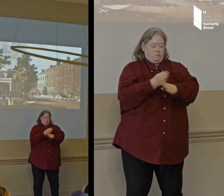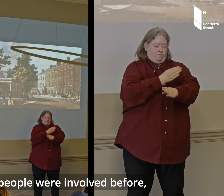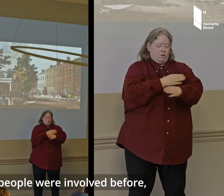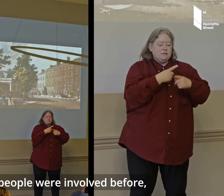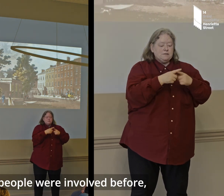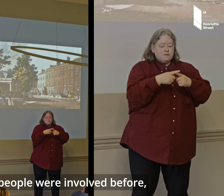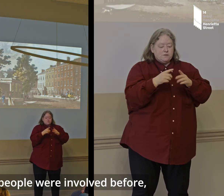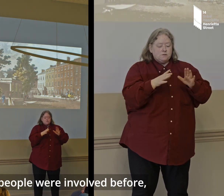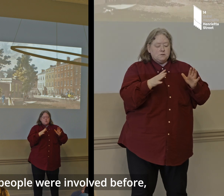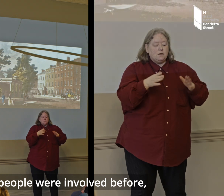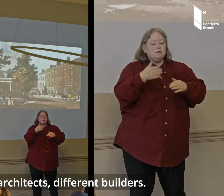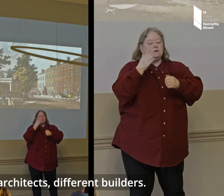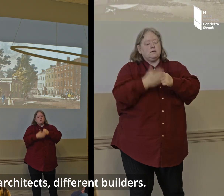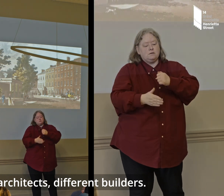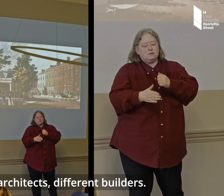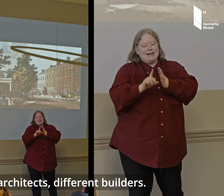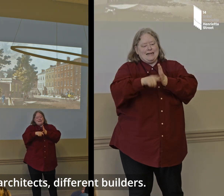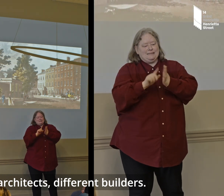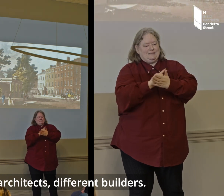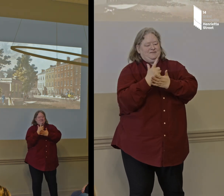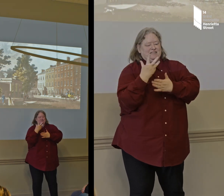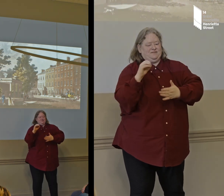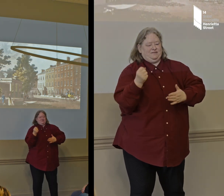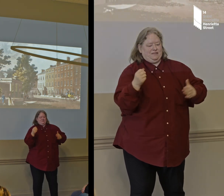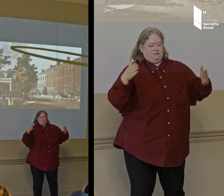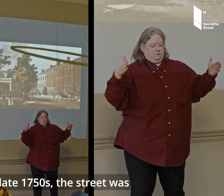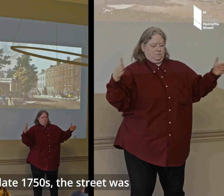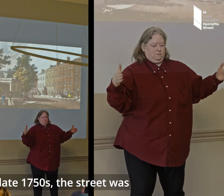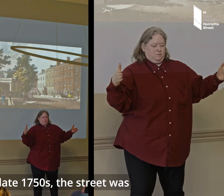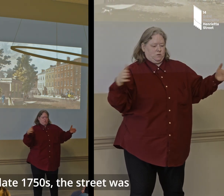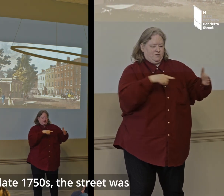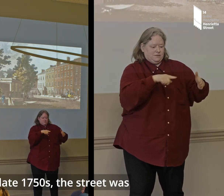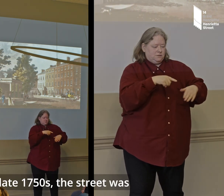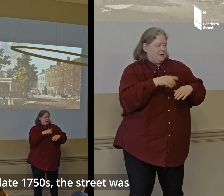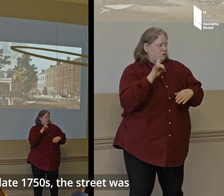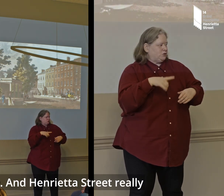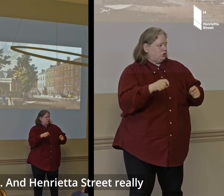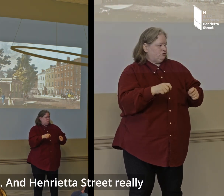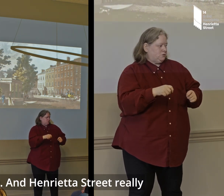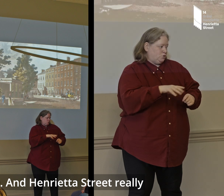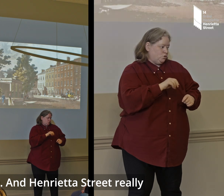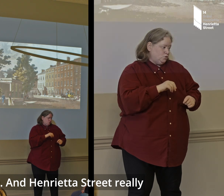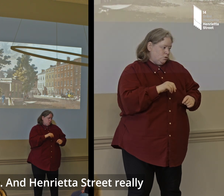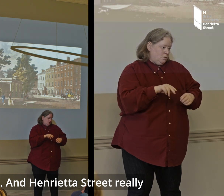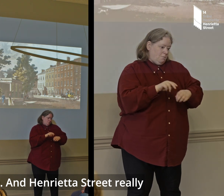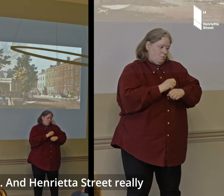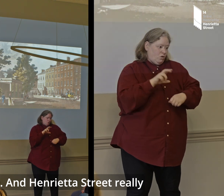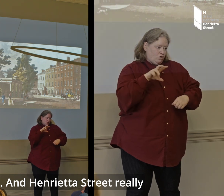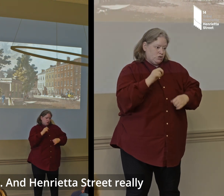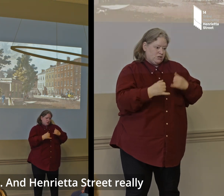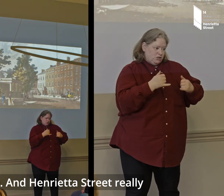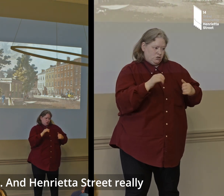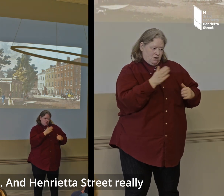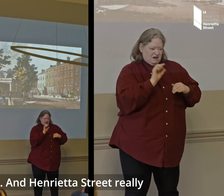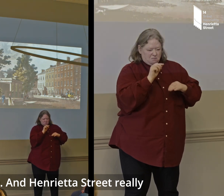phase. Different people were involved before, different architects, different builders. In the late 1750s, the street was complete. And